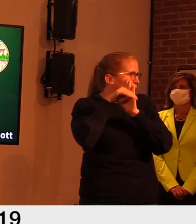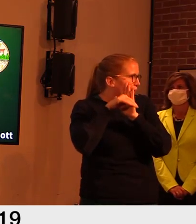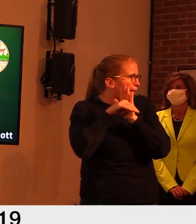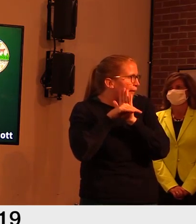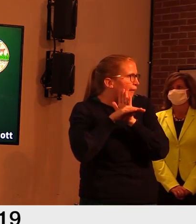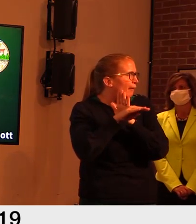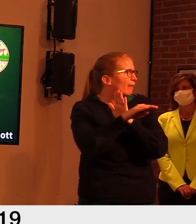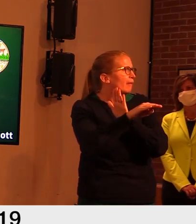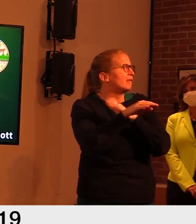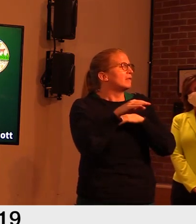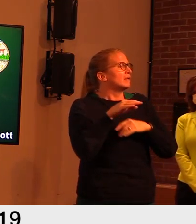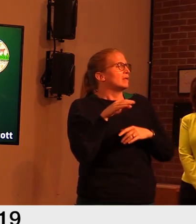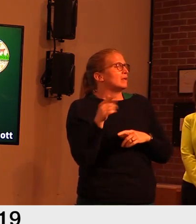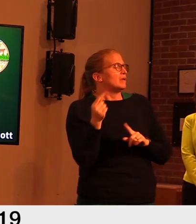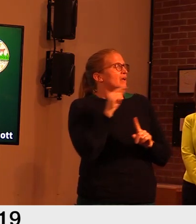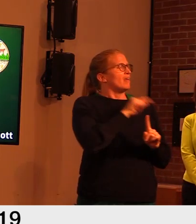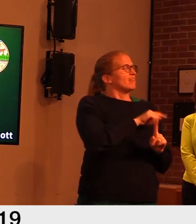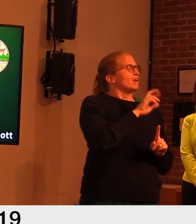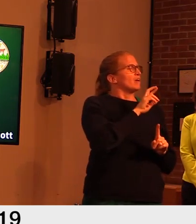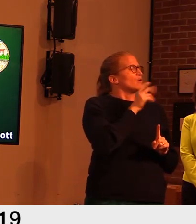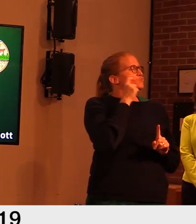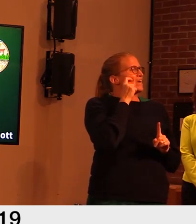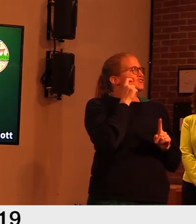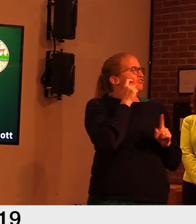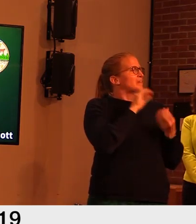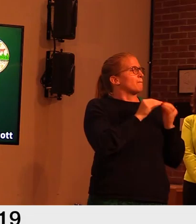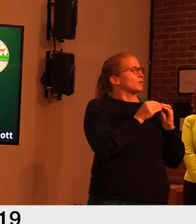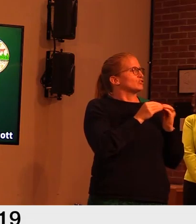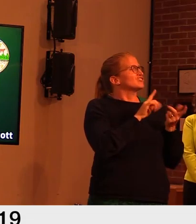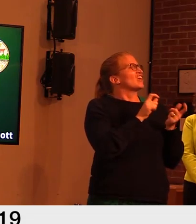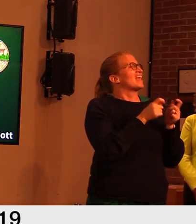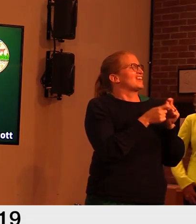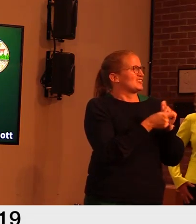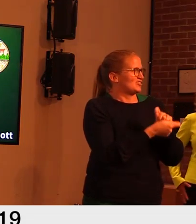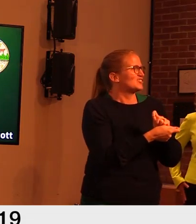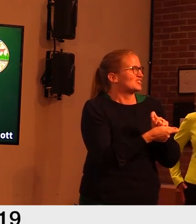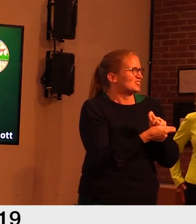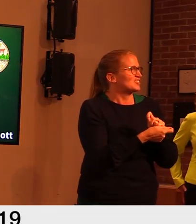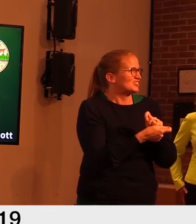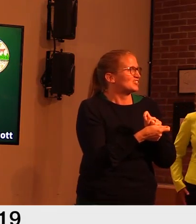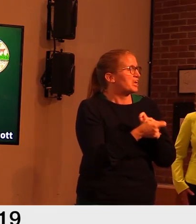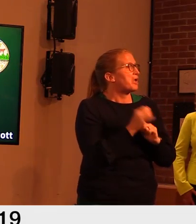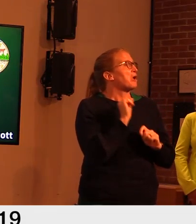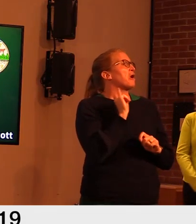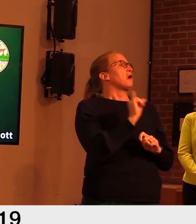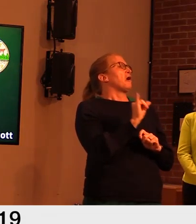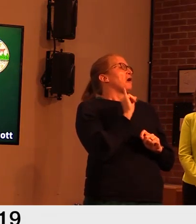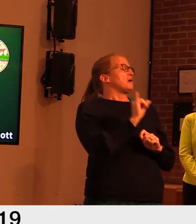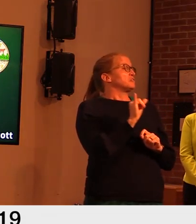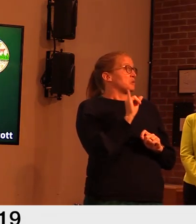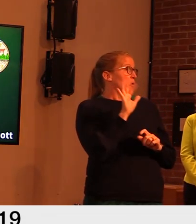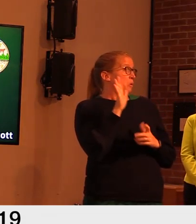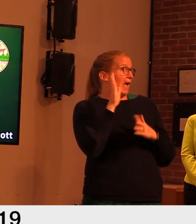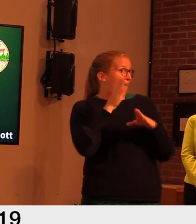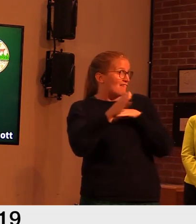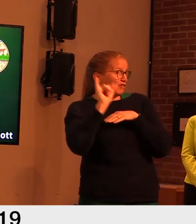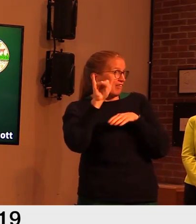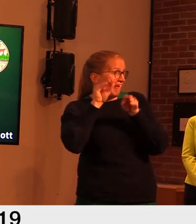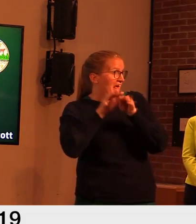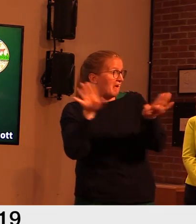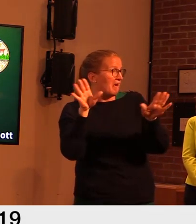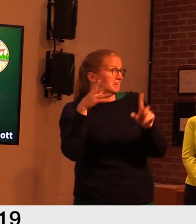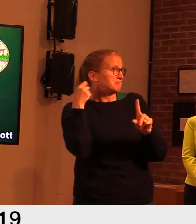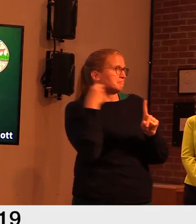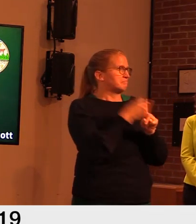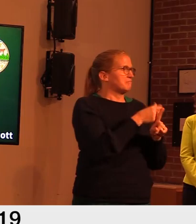Yeah. I mean, part of the reason I asked about, you know, the rich disparity data is I've noticed, you know, as the Winooski outbreak, you know, reached